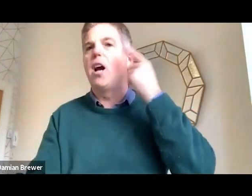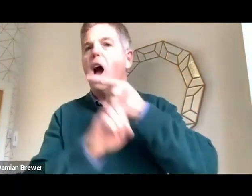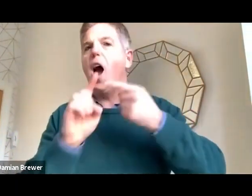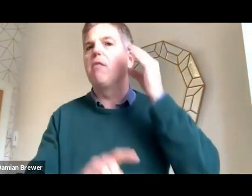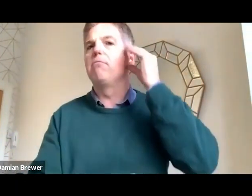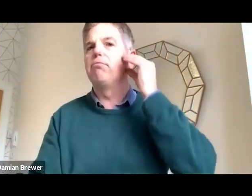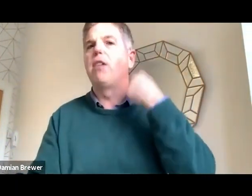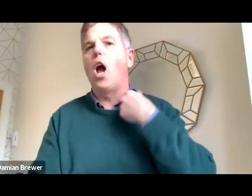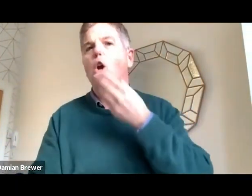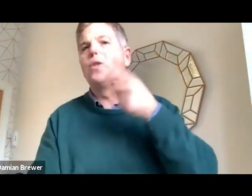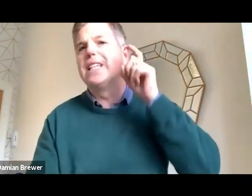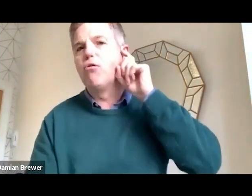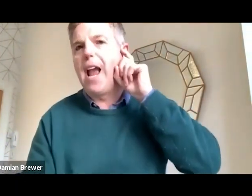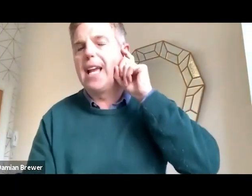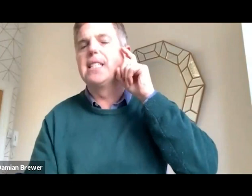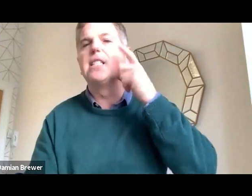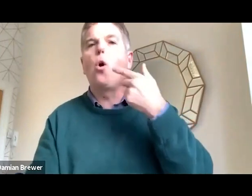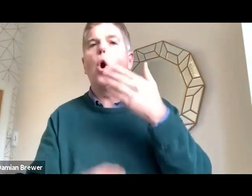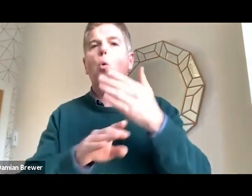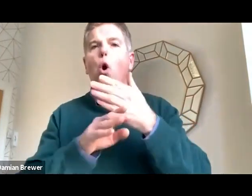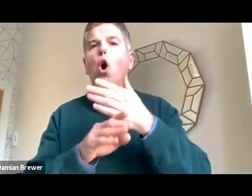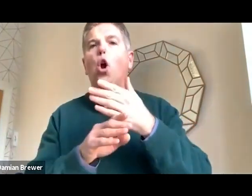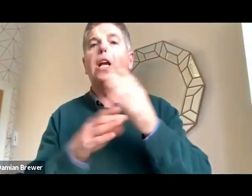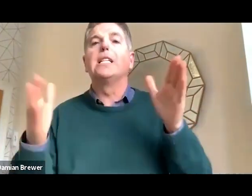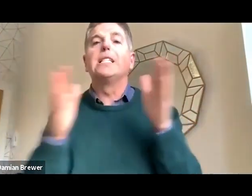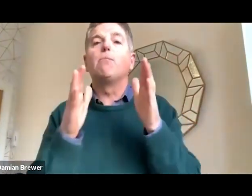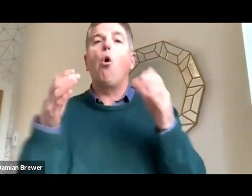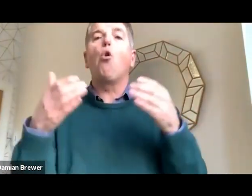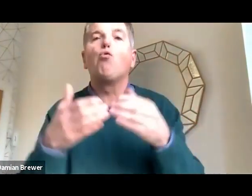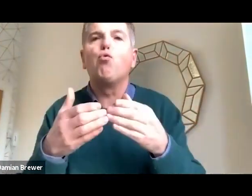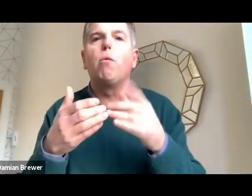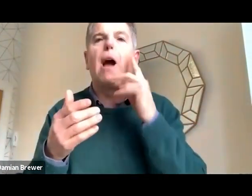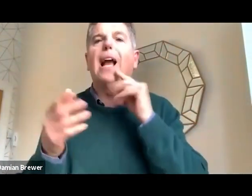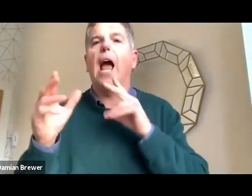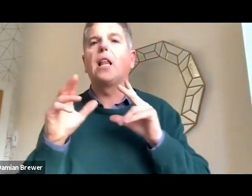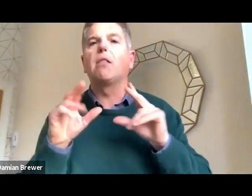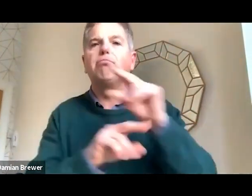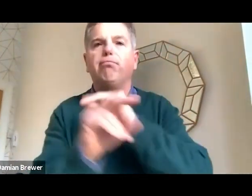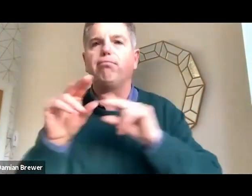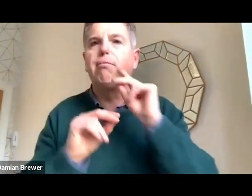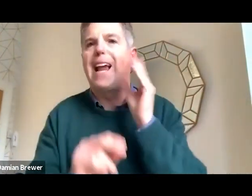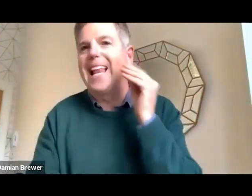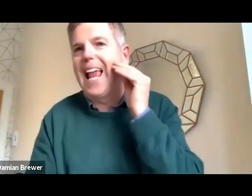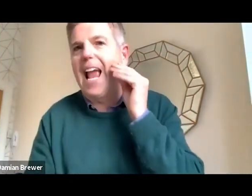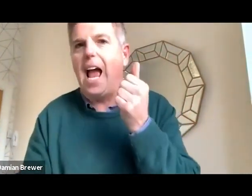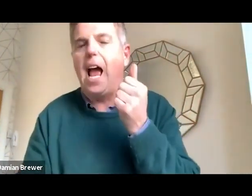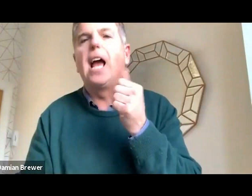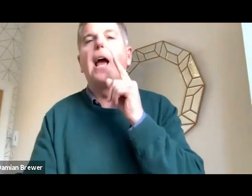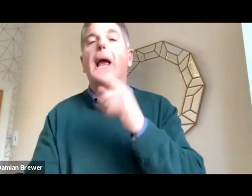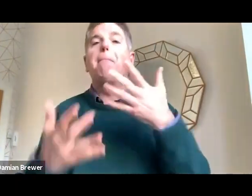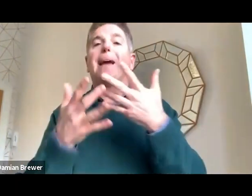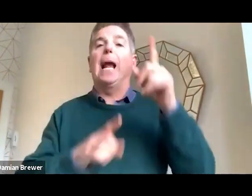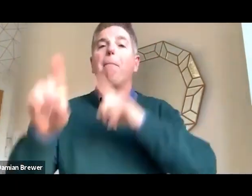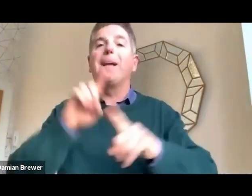I'm completely deaf in my right ear, but I do have a bit of hearing in my left ear, and I use a hearing aid on that ear. So I work around that. If I work in a small